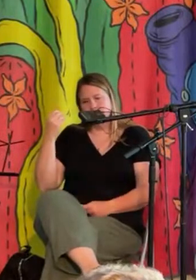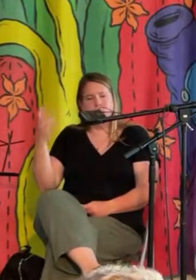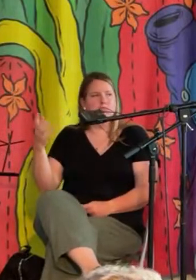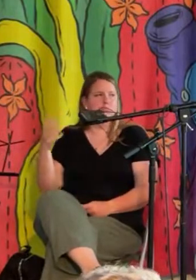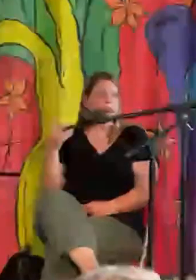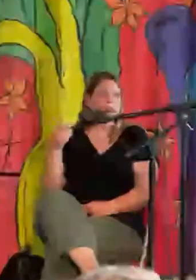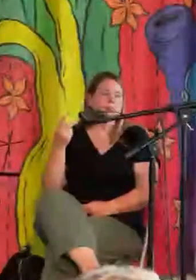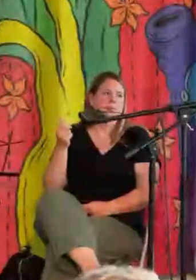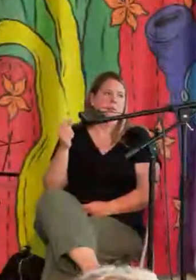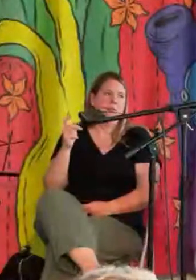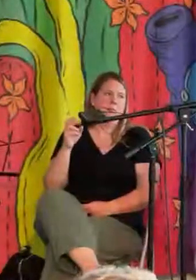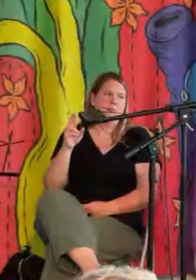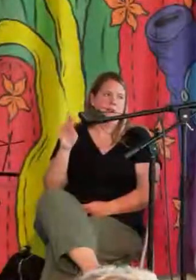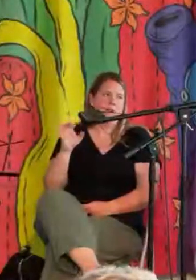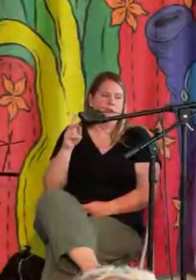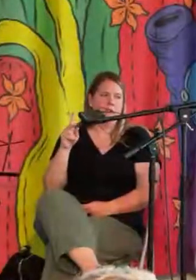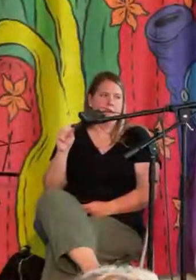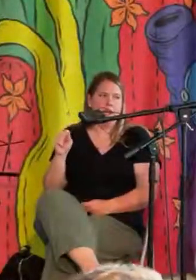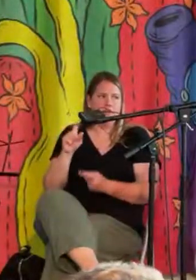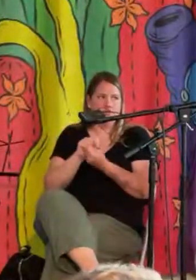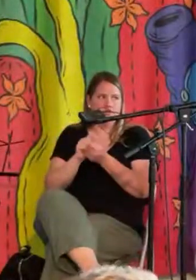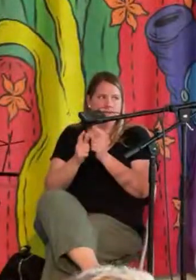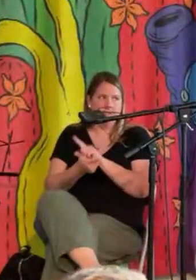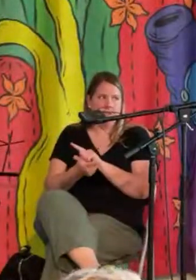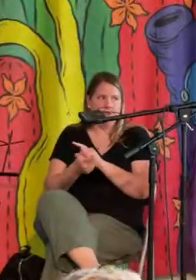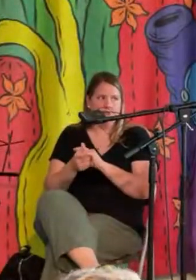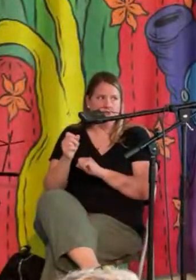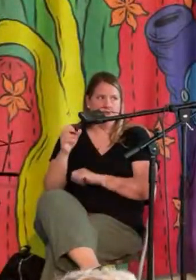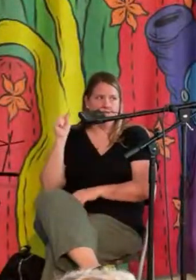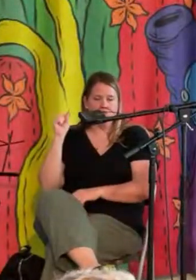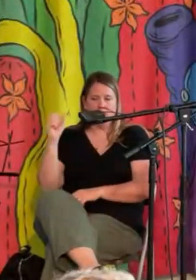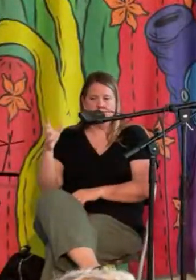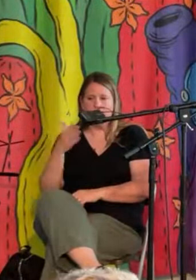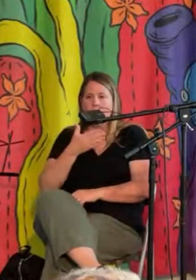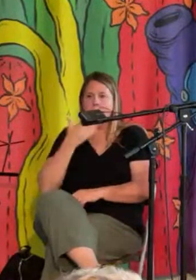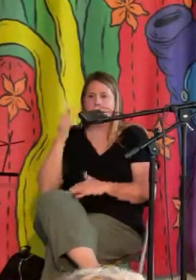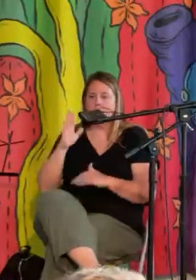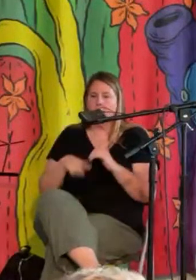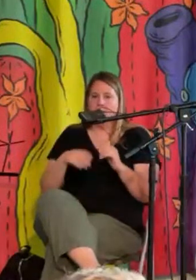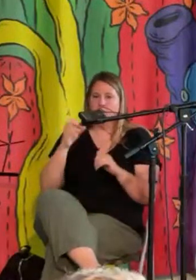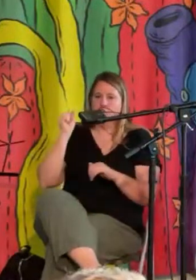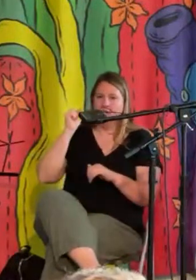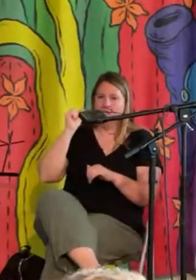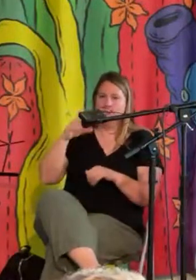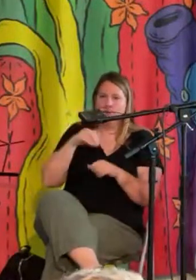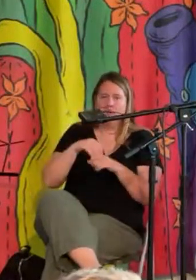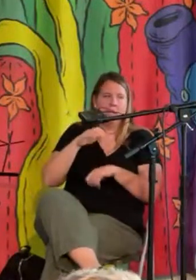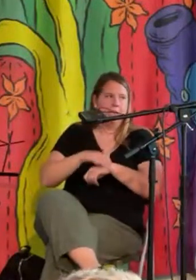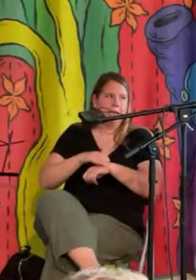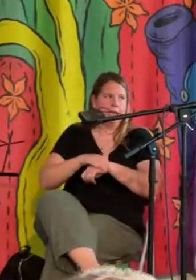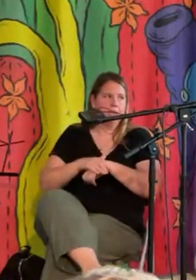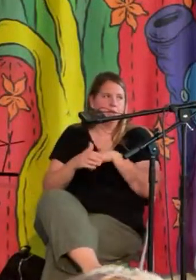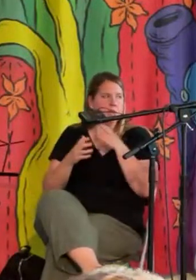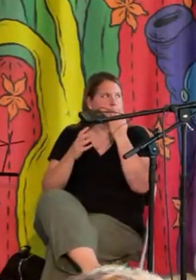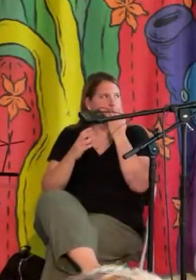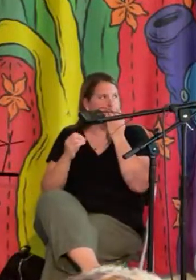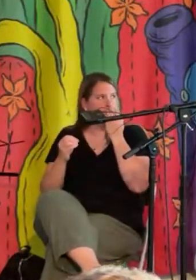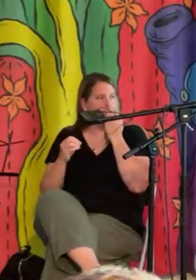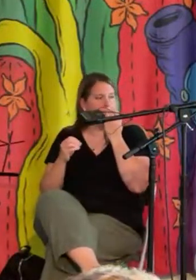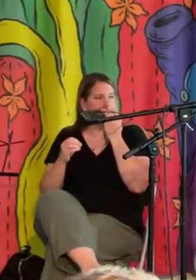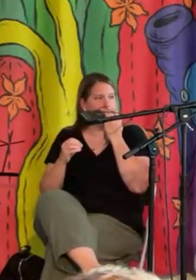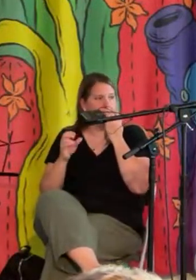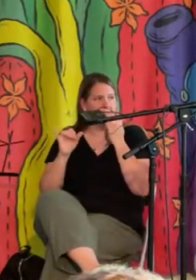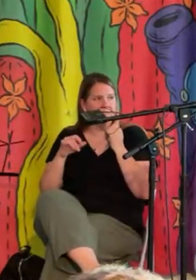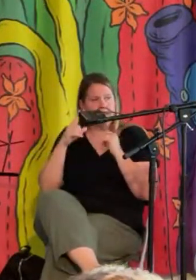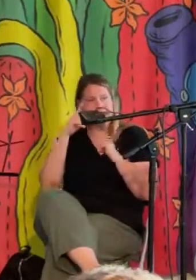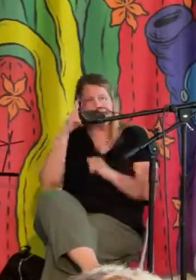Pasternak's translations of Shakespeare are better than Shakespeare in English. And that is because the